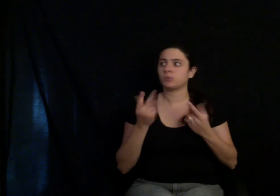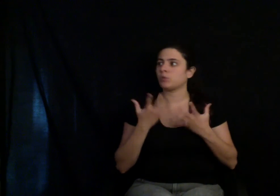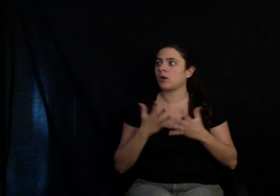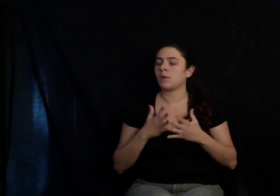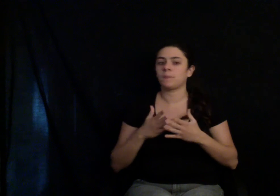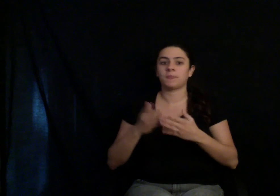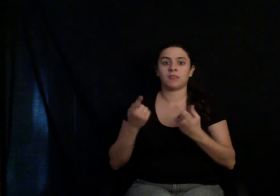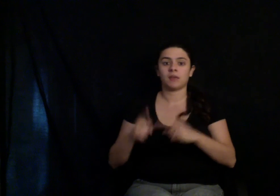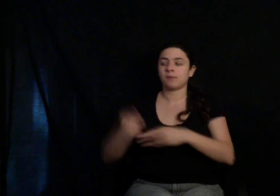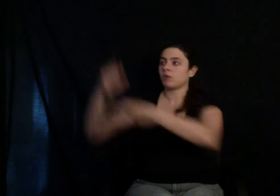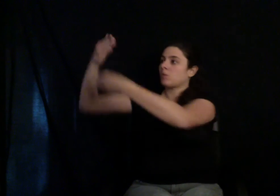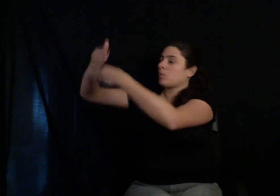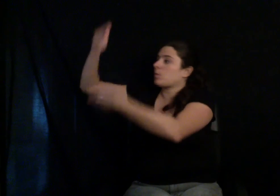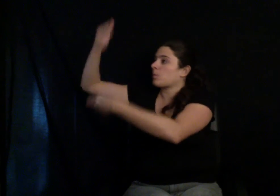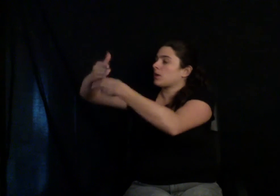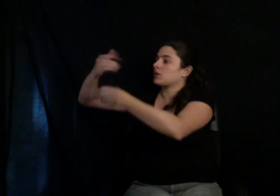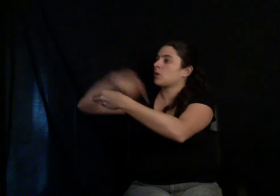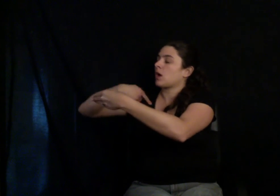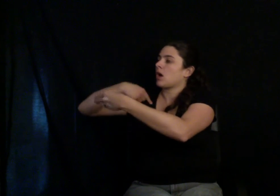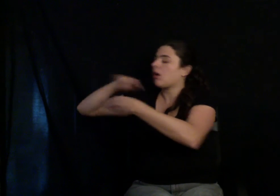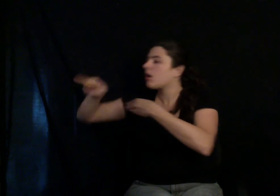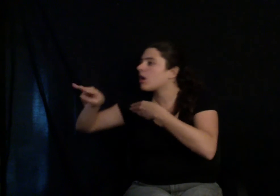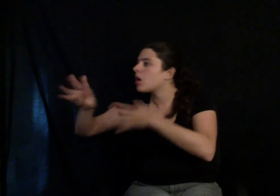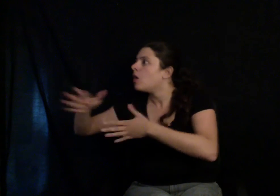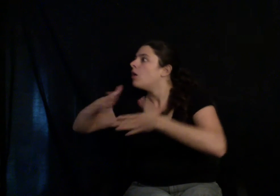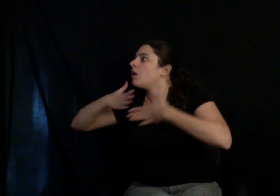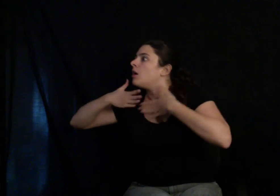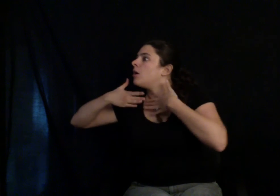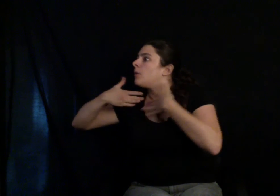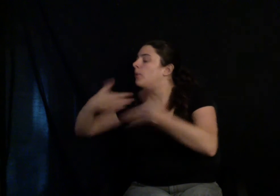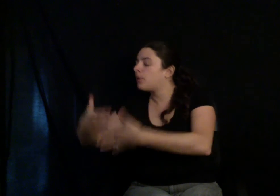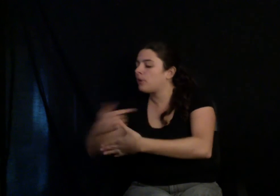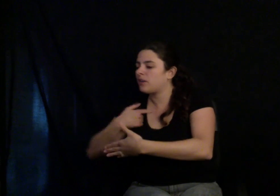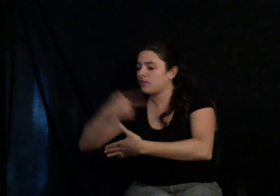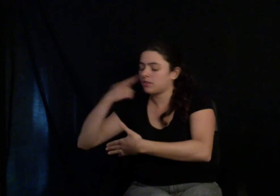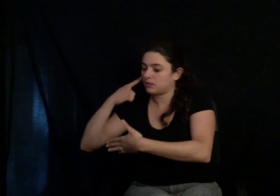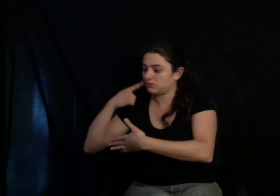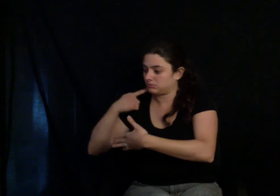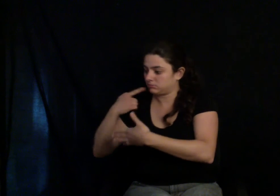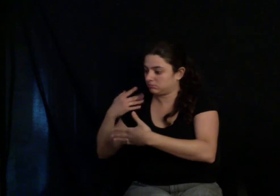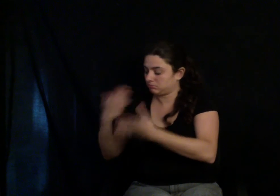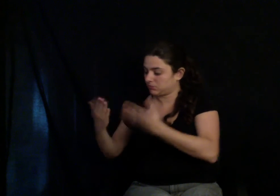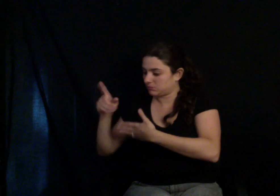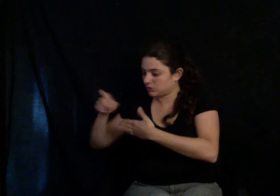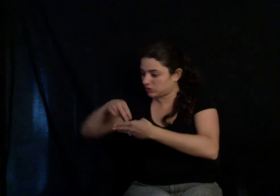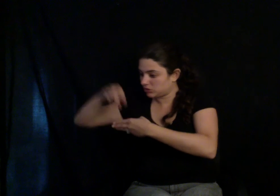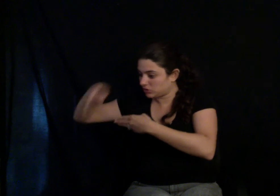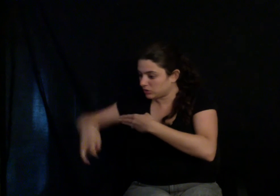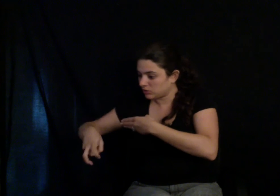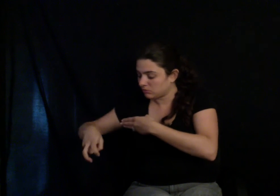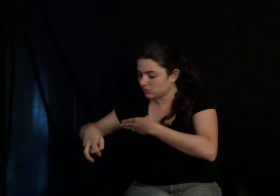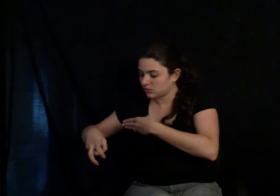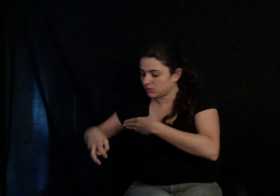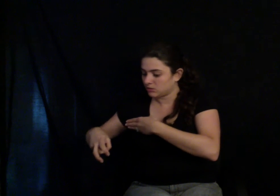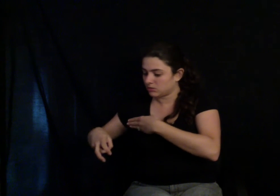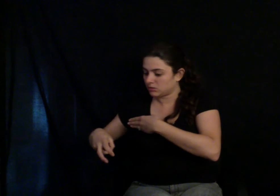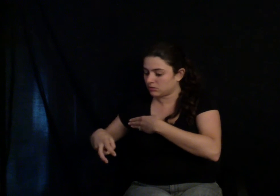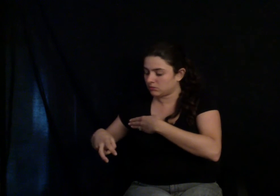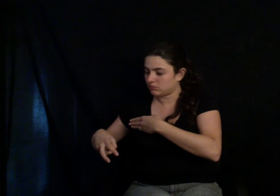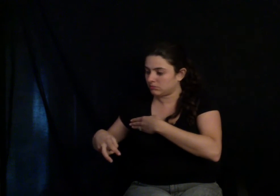of fresh air, and I thought about jumping out of the window because I didn't know how I was going to escape. But you can really tell where my priorities in life are, because